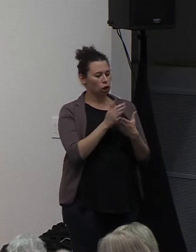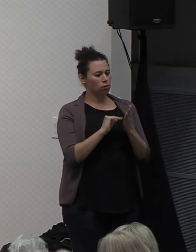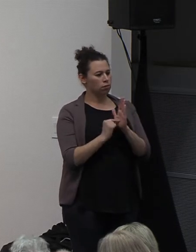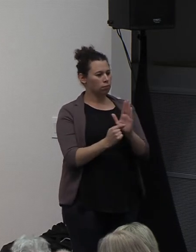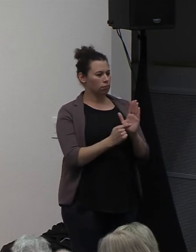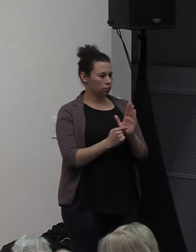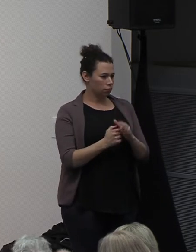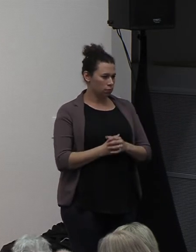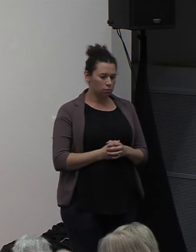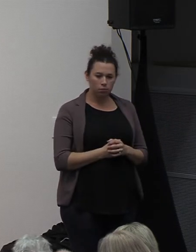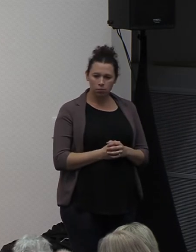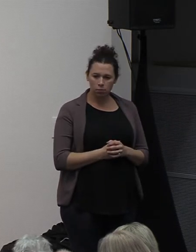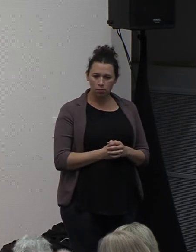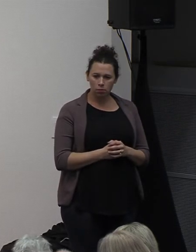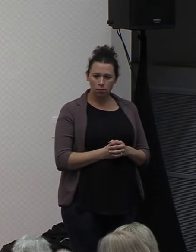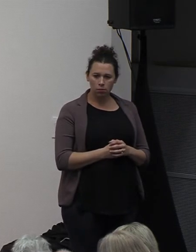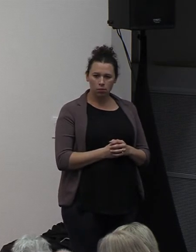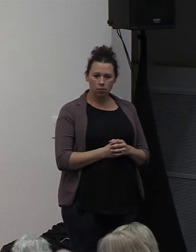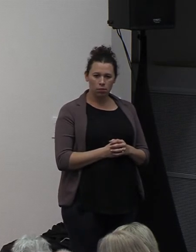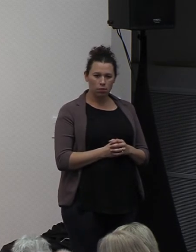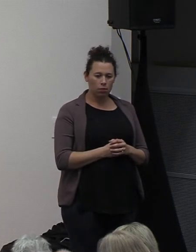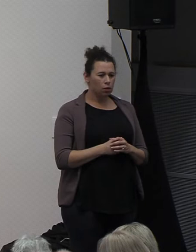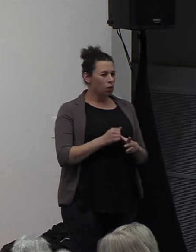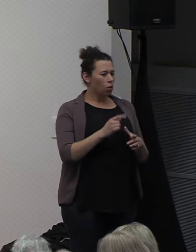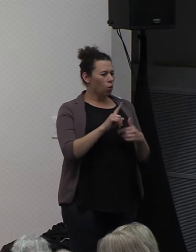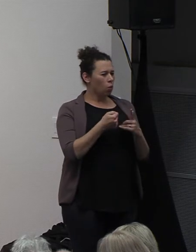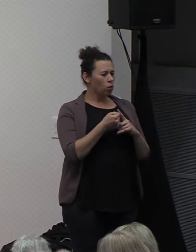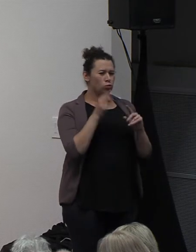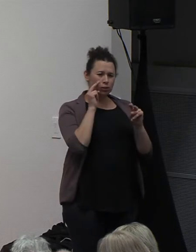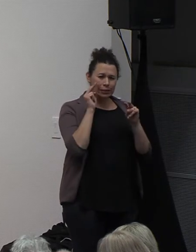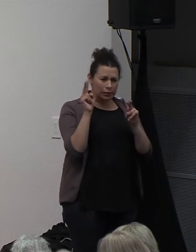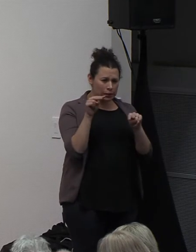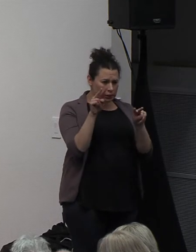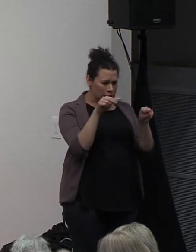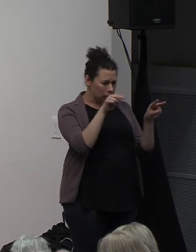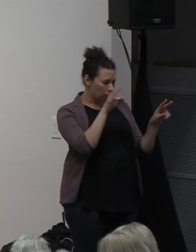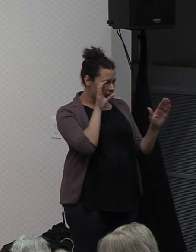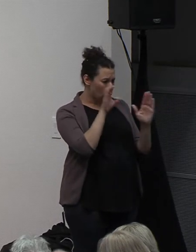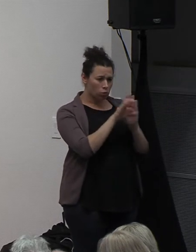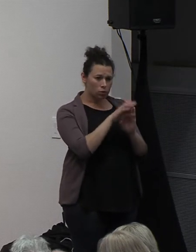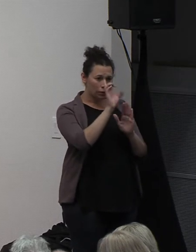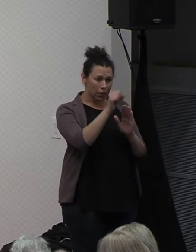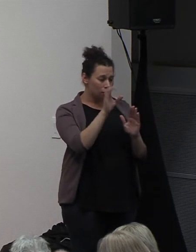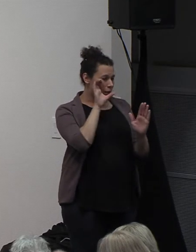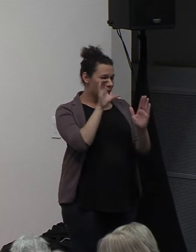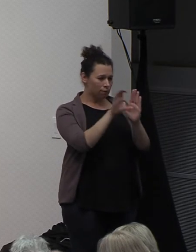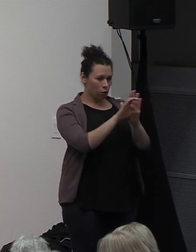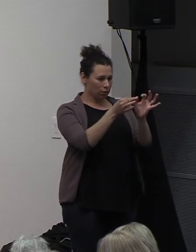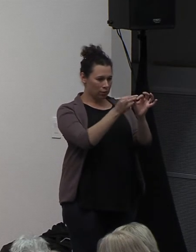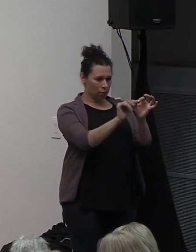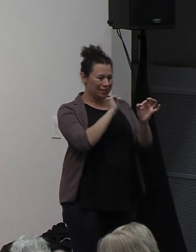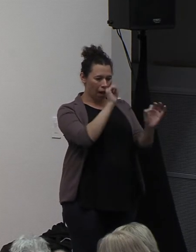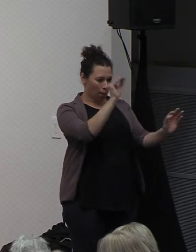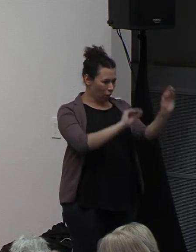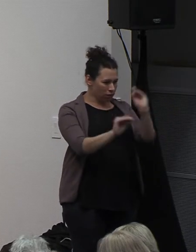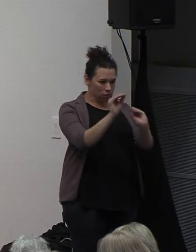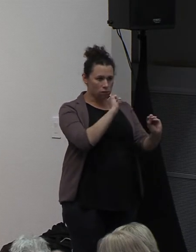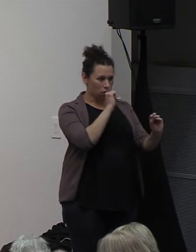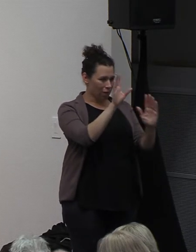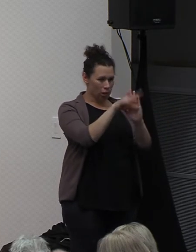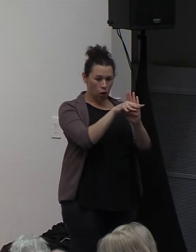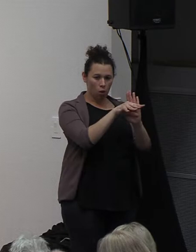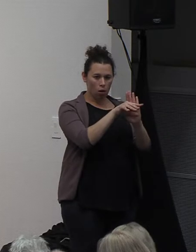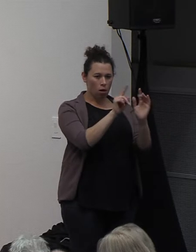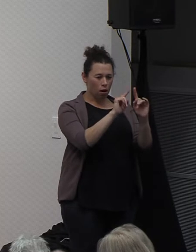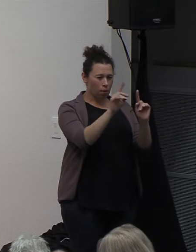effect on the imagination of the spectator. Although a still image, the eyes speak quite loudly,